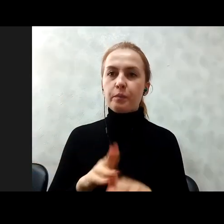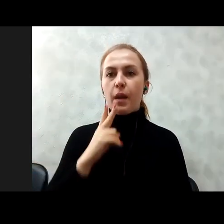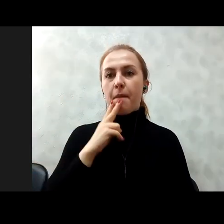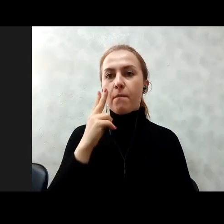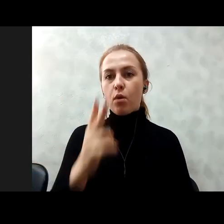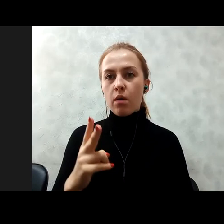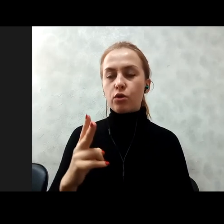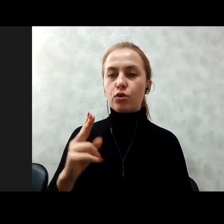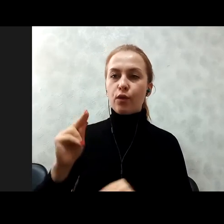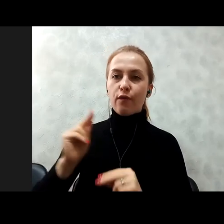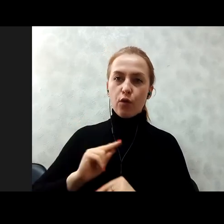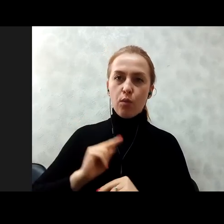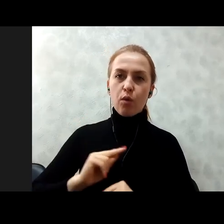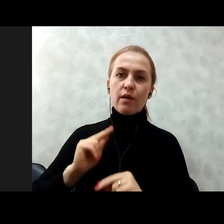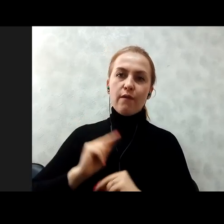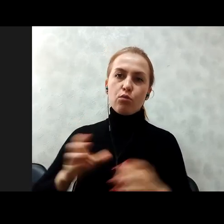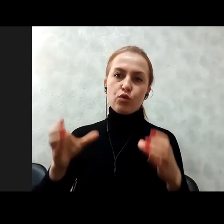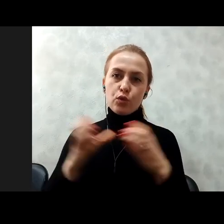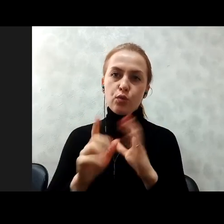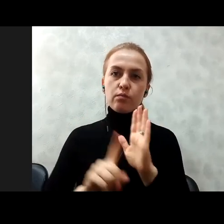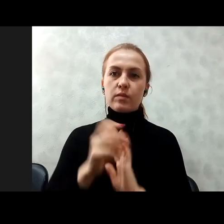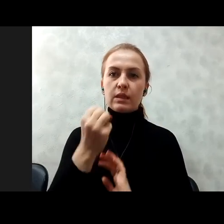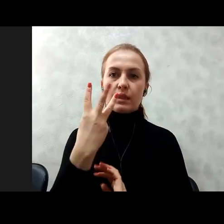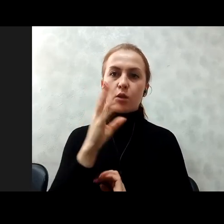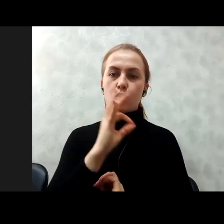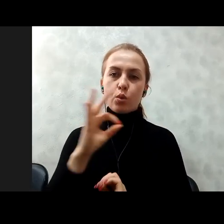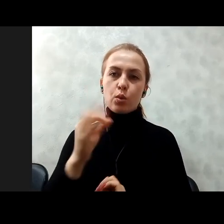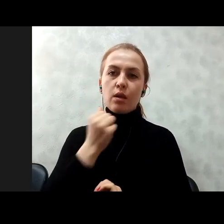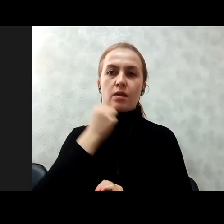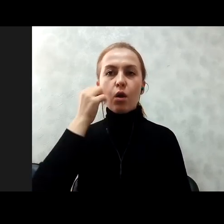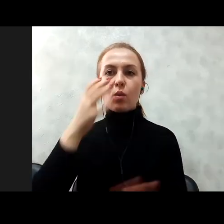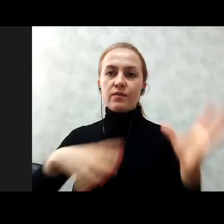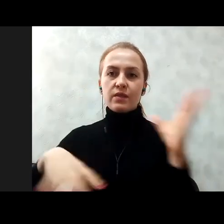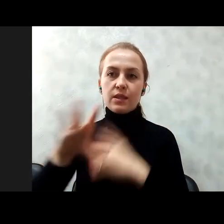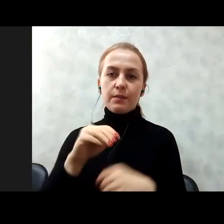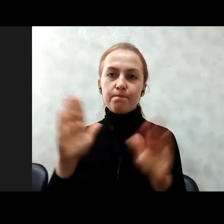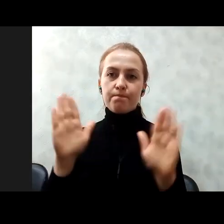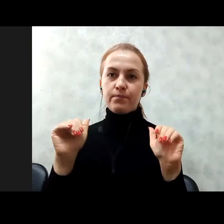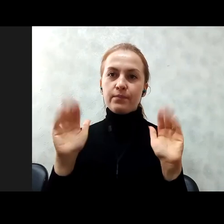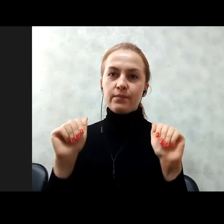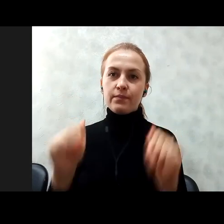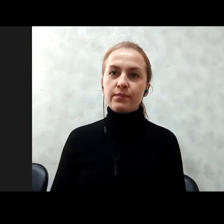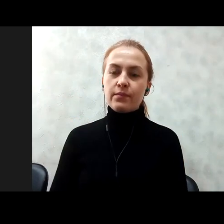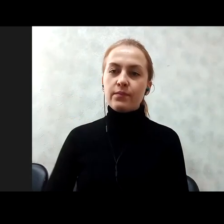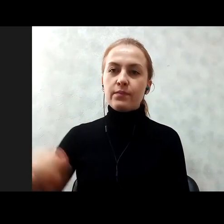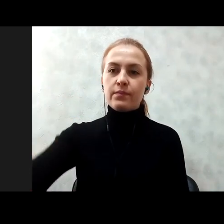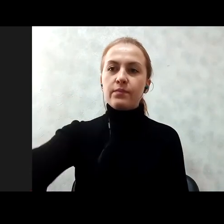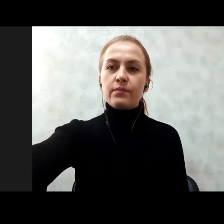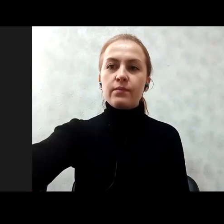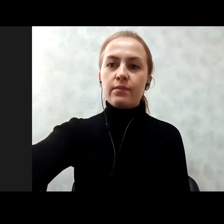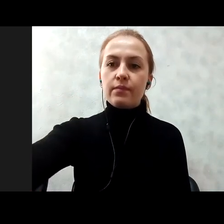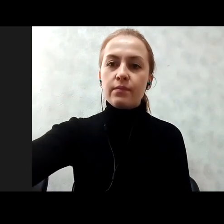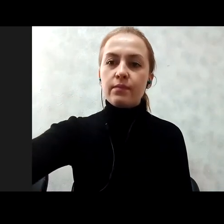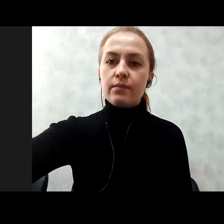all of the panelists and participants. So see you at 1 p.m. Thank you and stay safe.